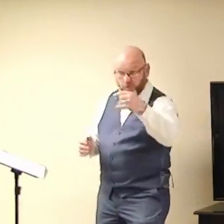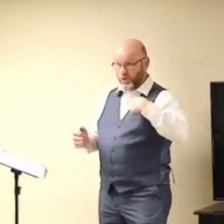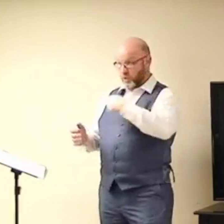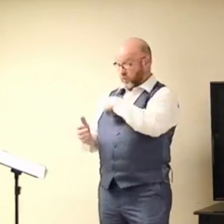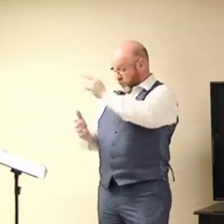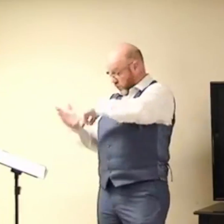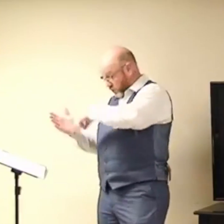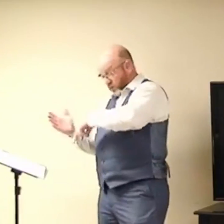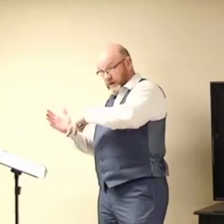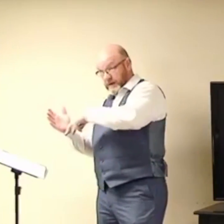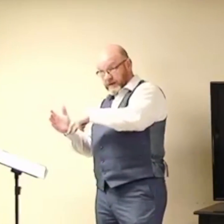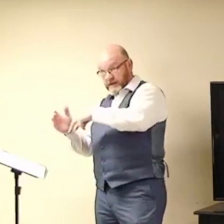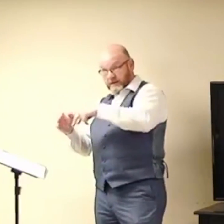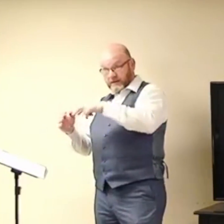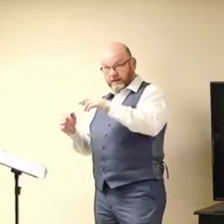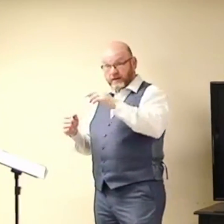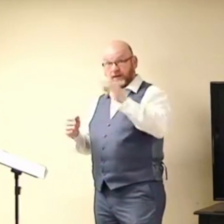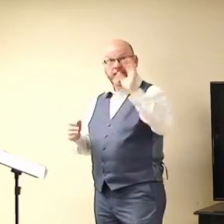If we read